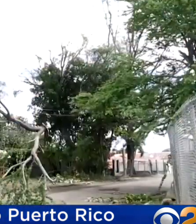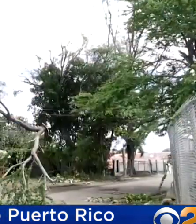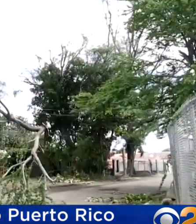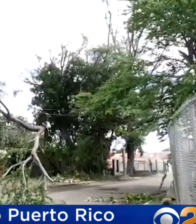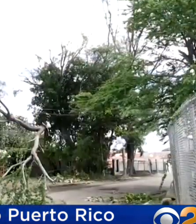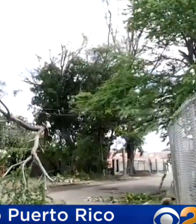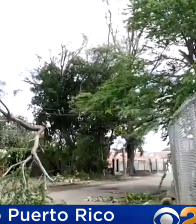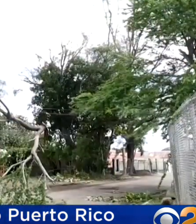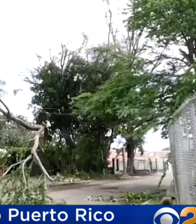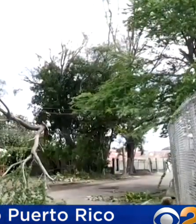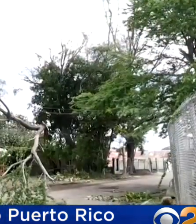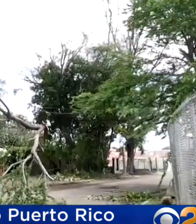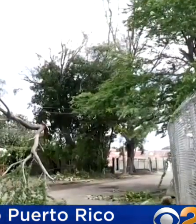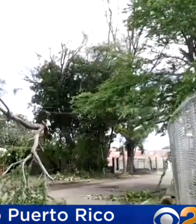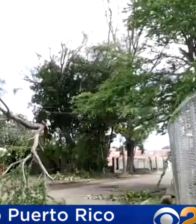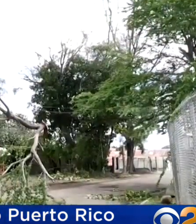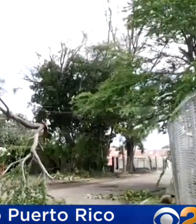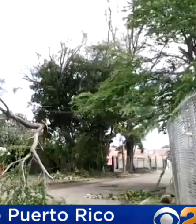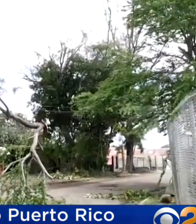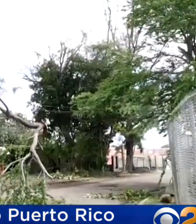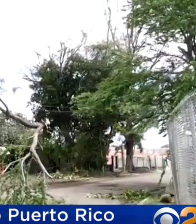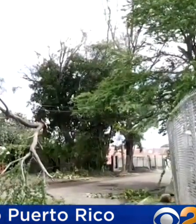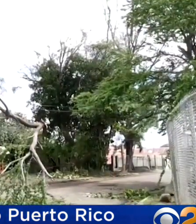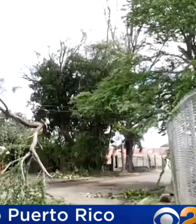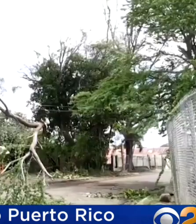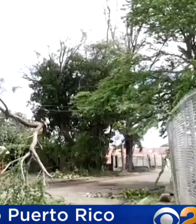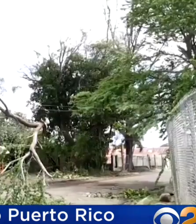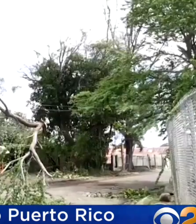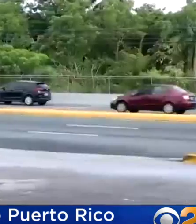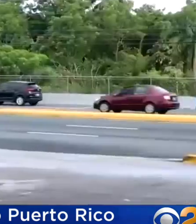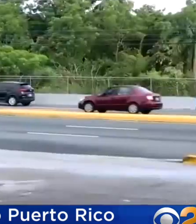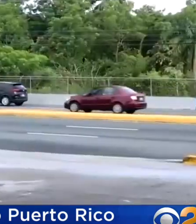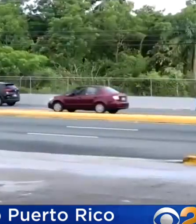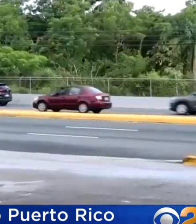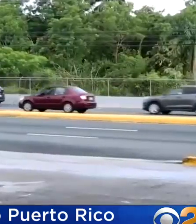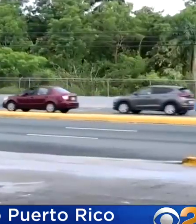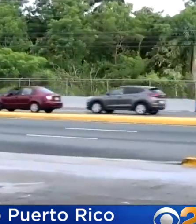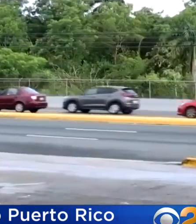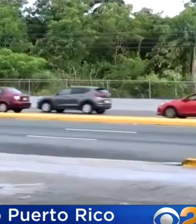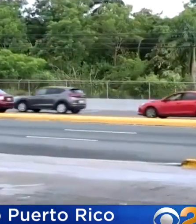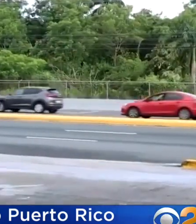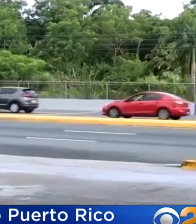help. New York City, of course, home to the largest Puerto Rican population outside of the island itself.